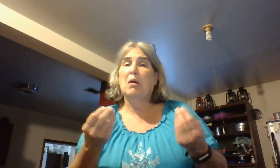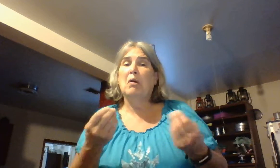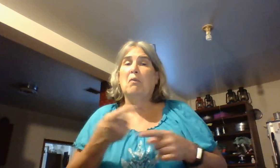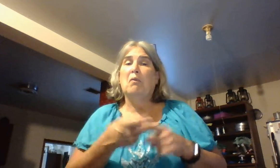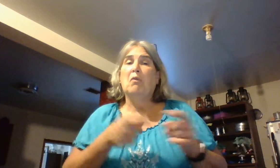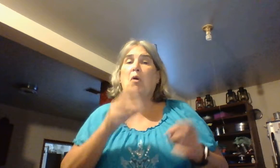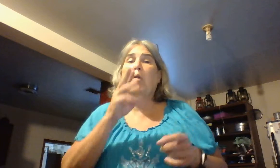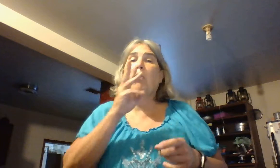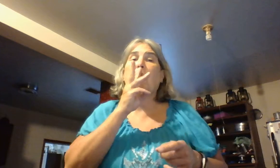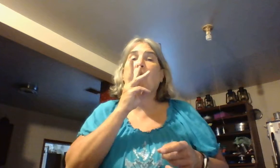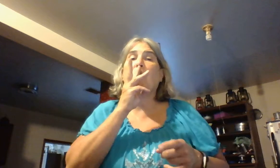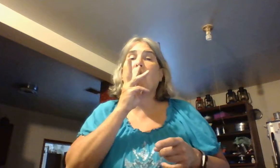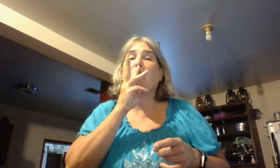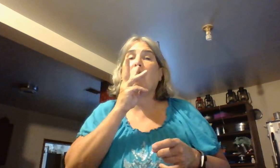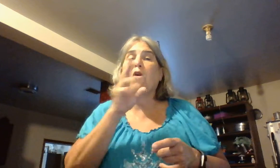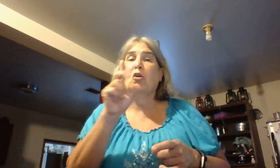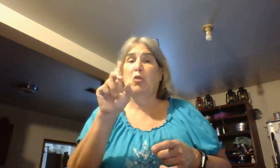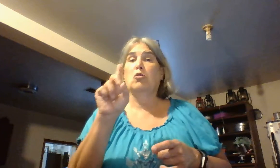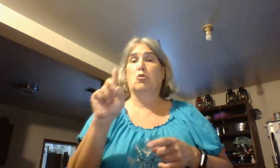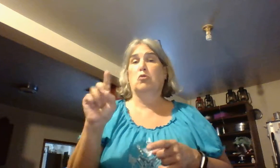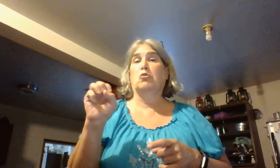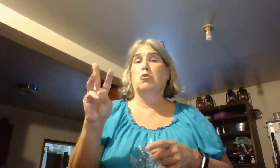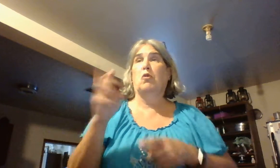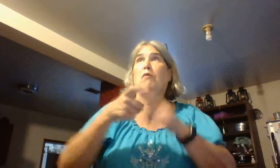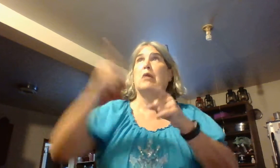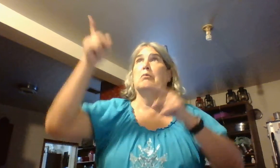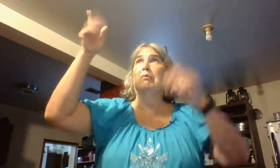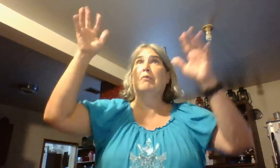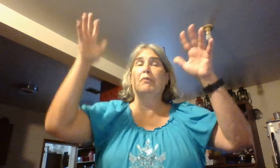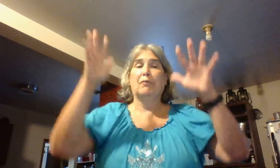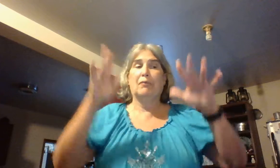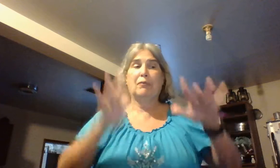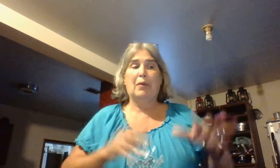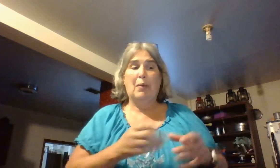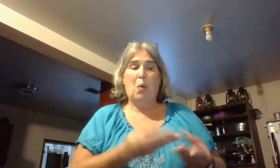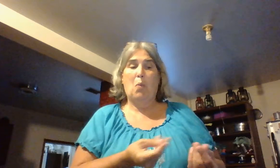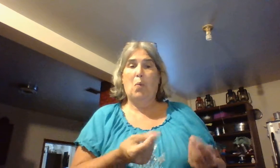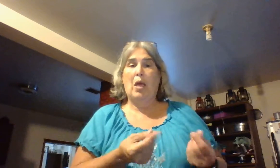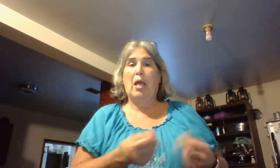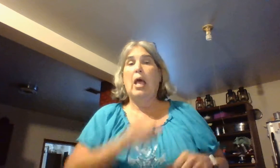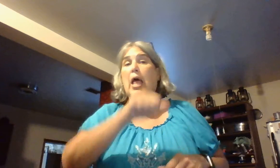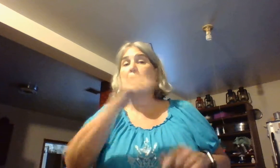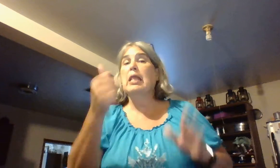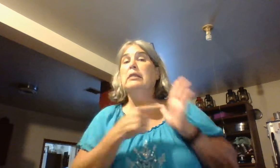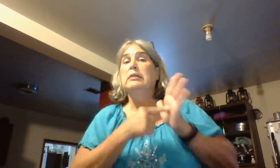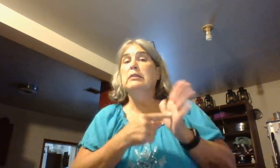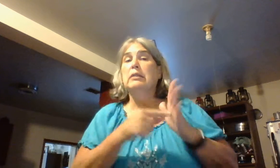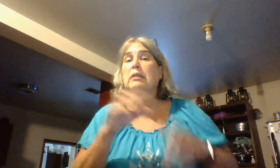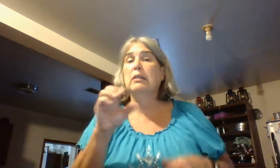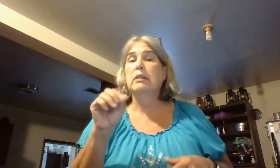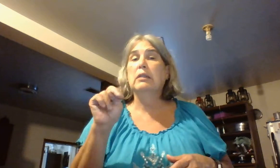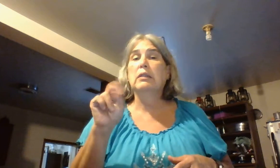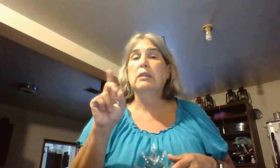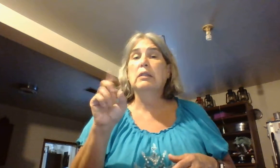out of the atmosphere that has collected on the grass. That's one example. Another example of condensation. I'm sure you've all experienced